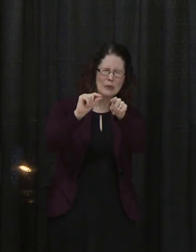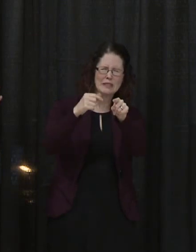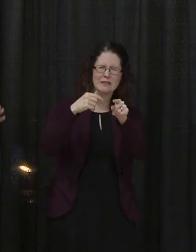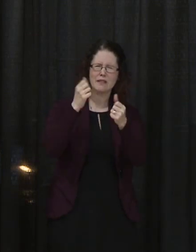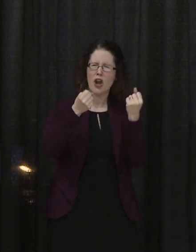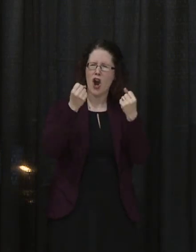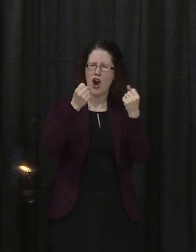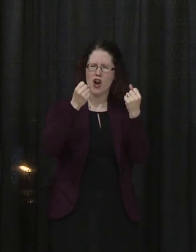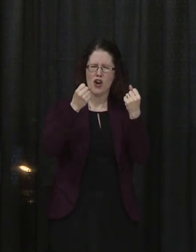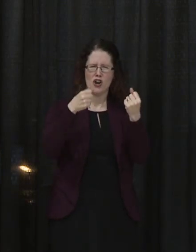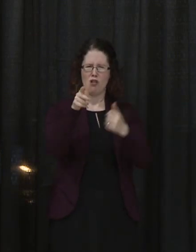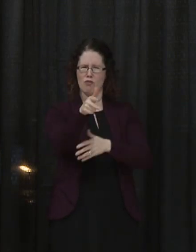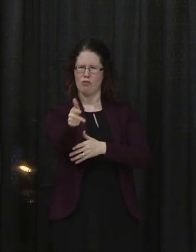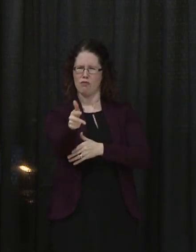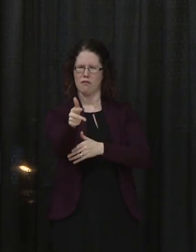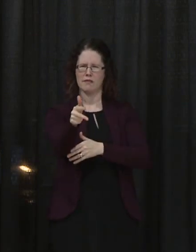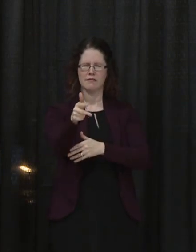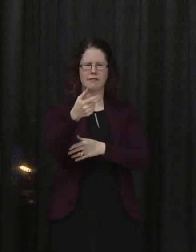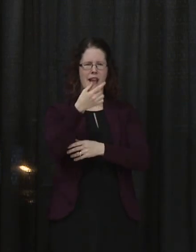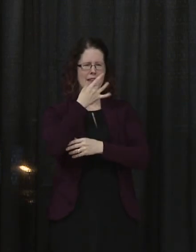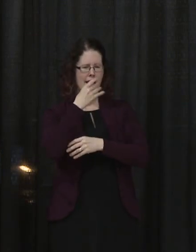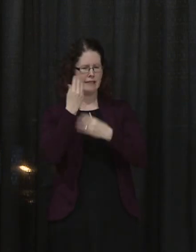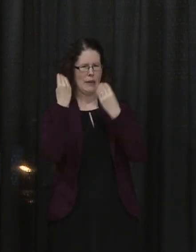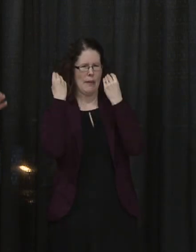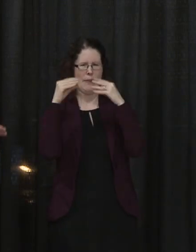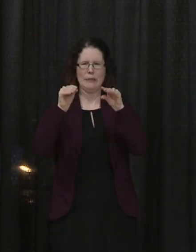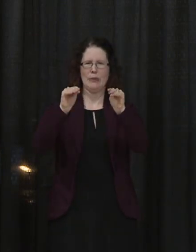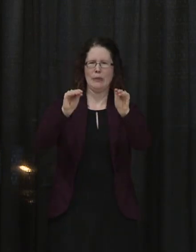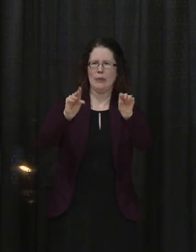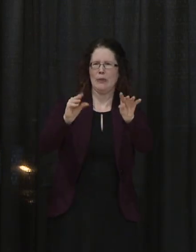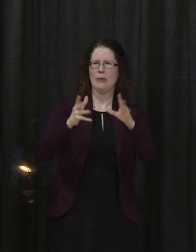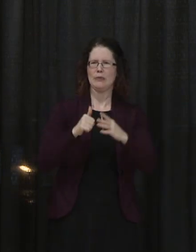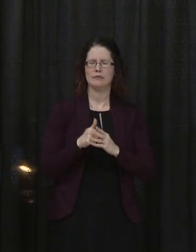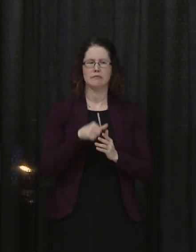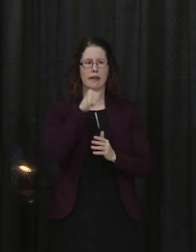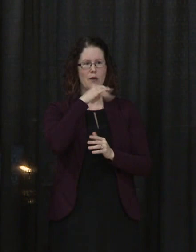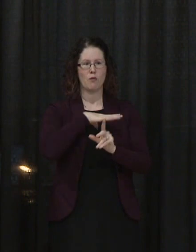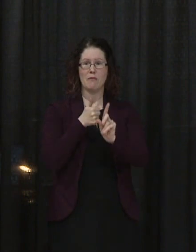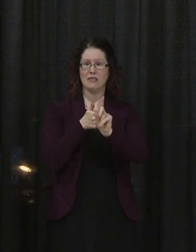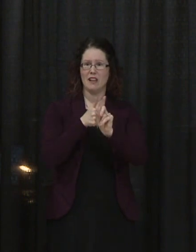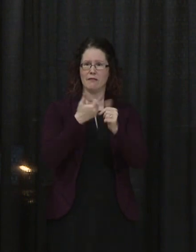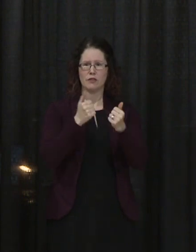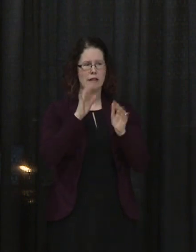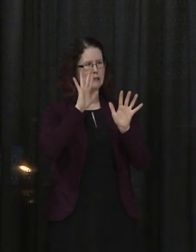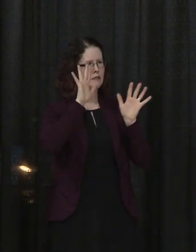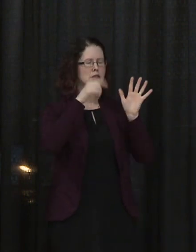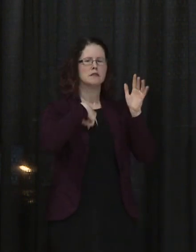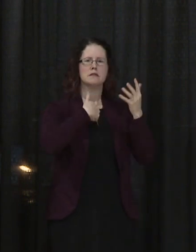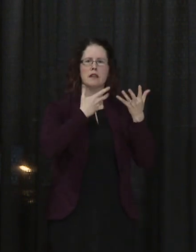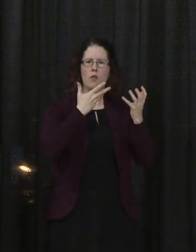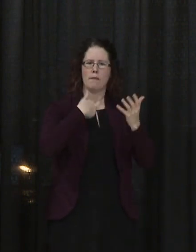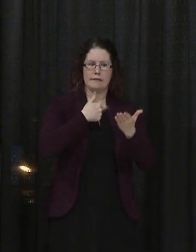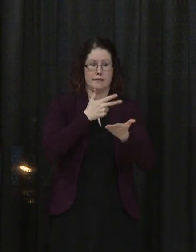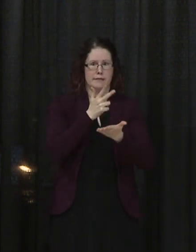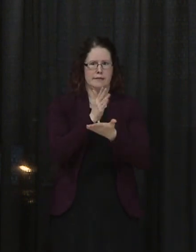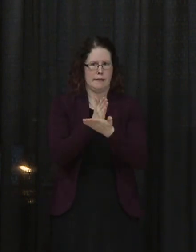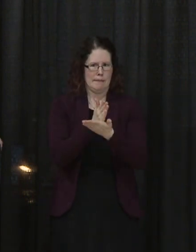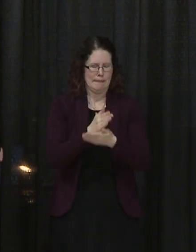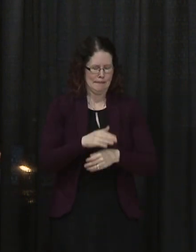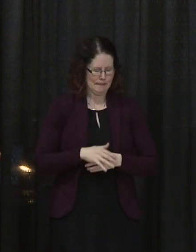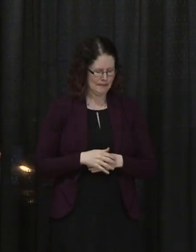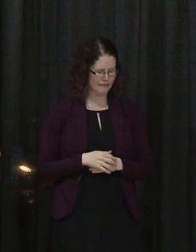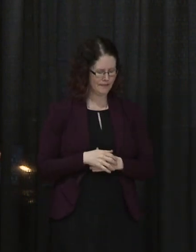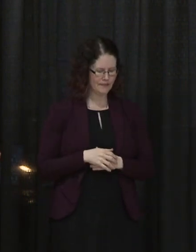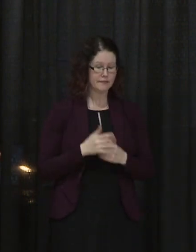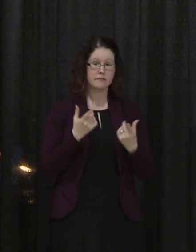4-way flashers flashing and a lady trying to frantically wave down traffic. So I stopped, I rolled